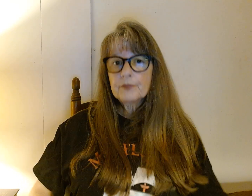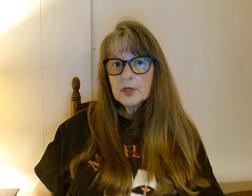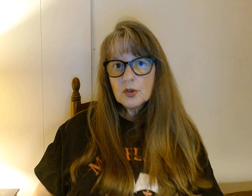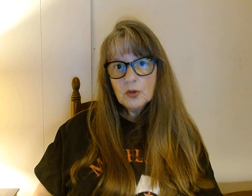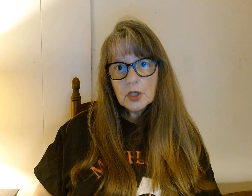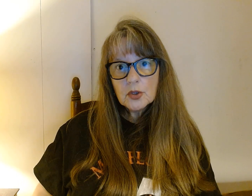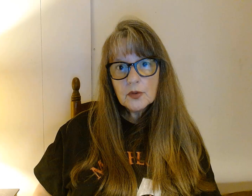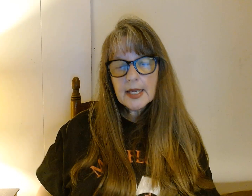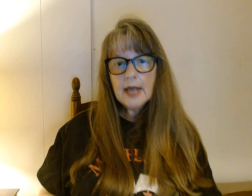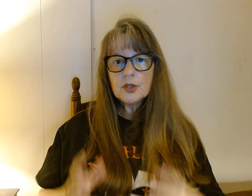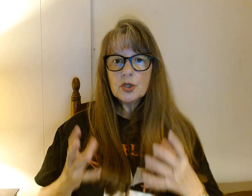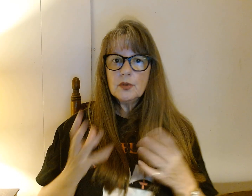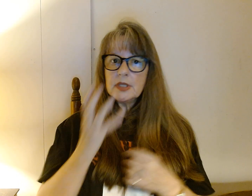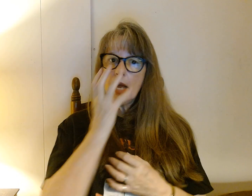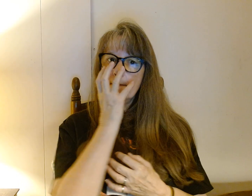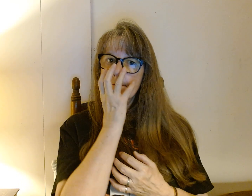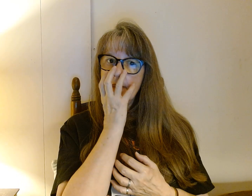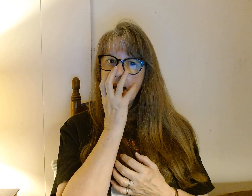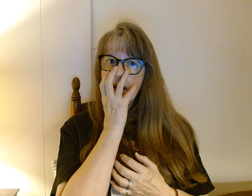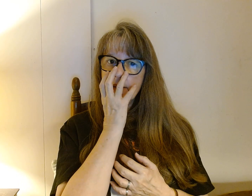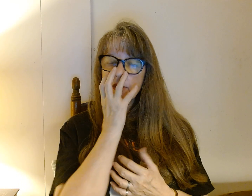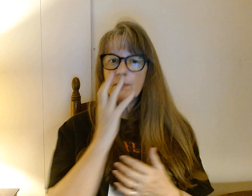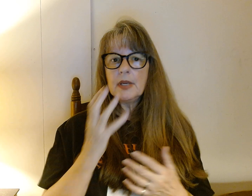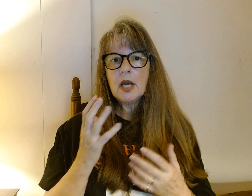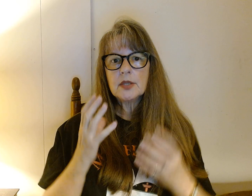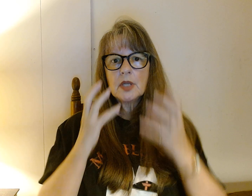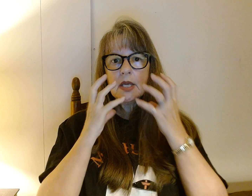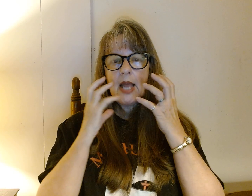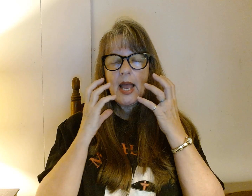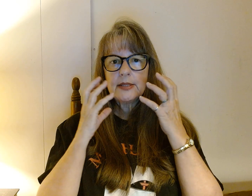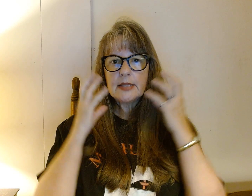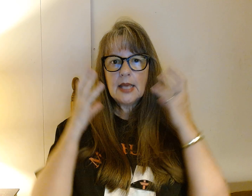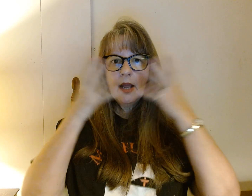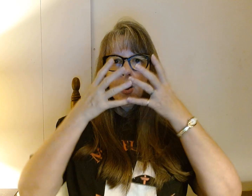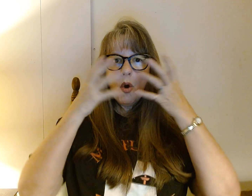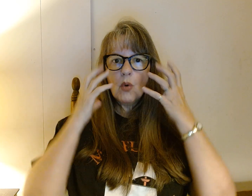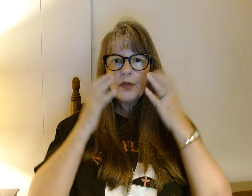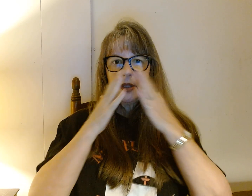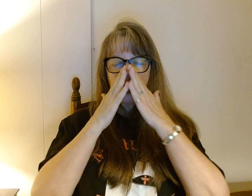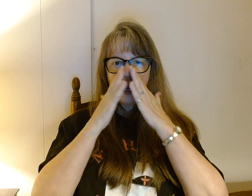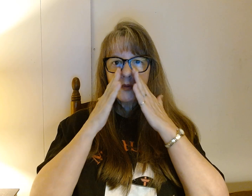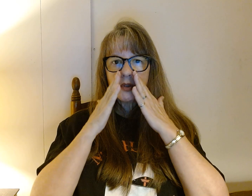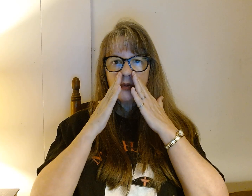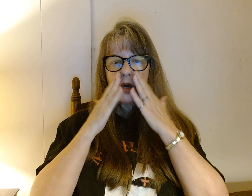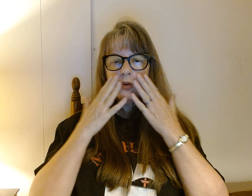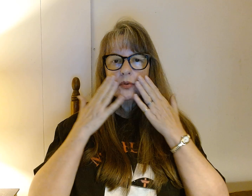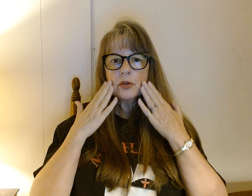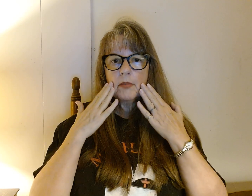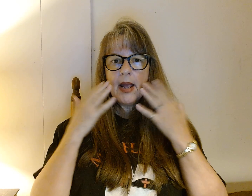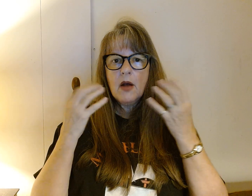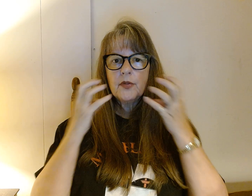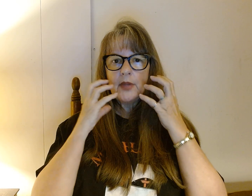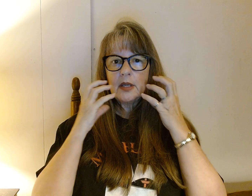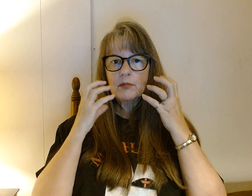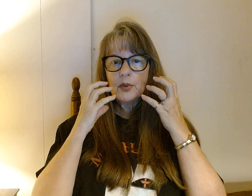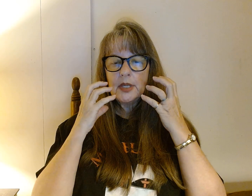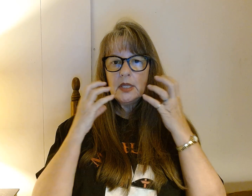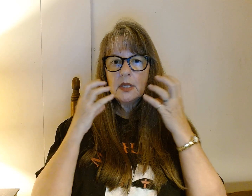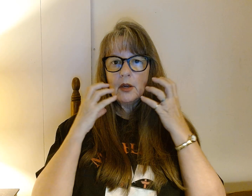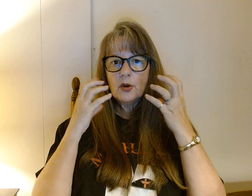you can do that kind of too. It's not mask because it has that whole thing that covers their nose and their mouth, and they can breathe here.